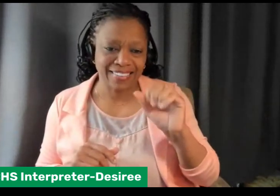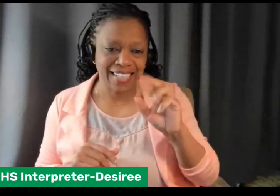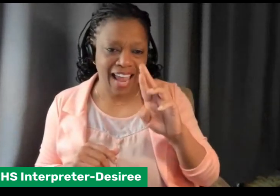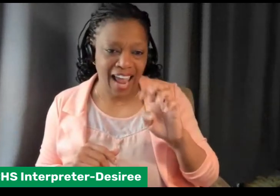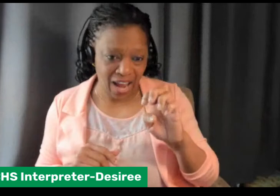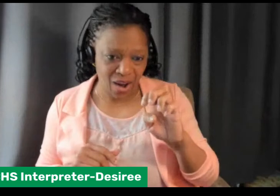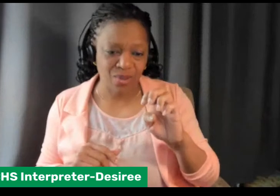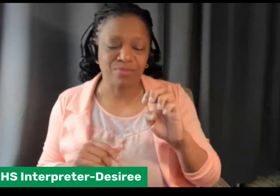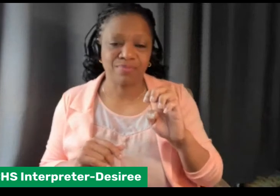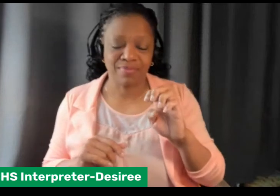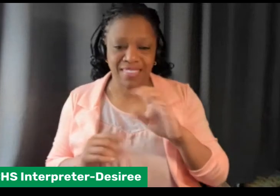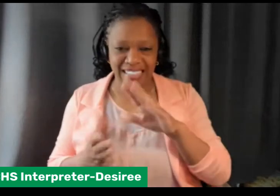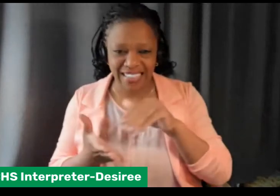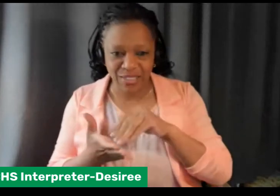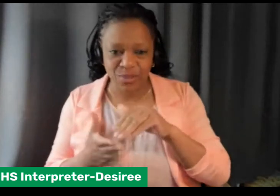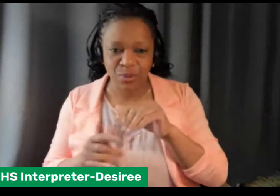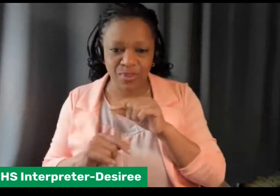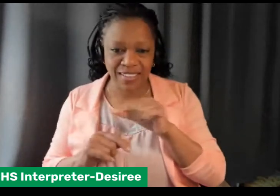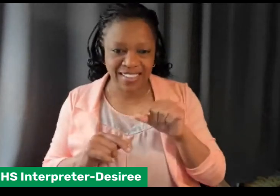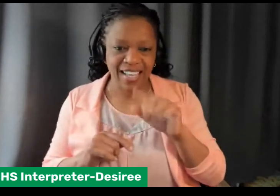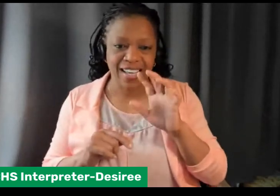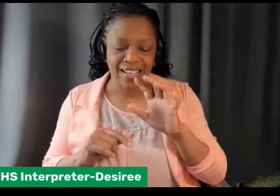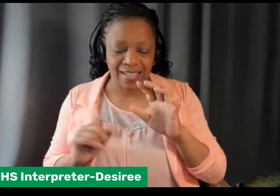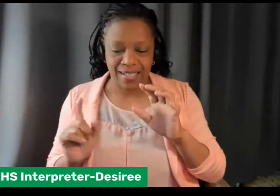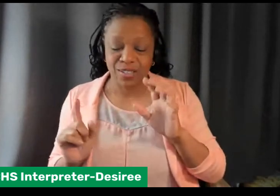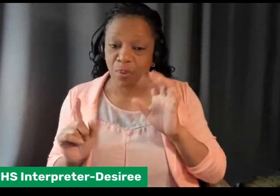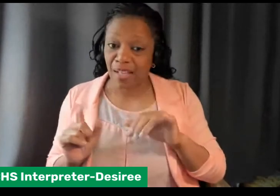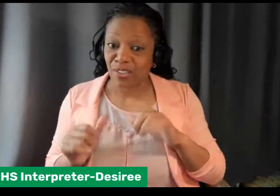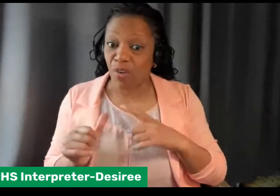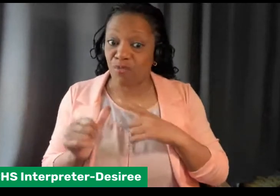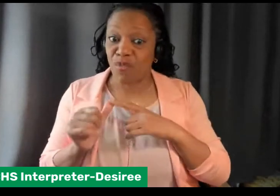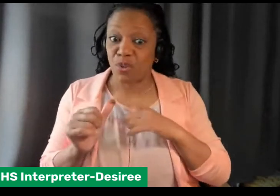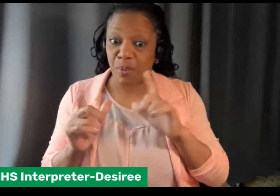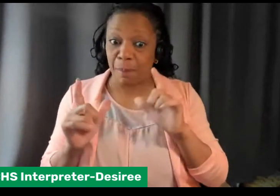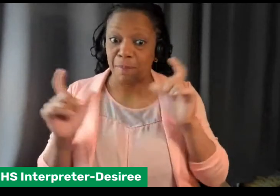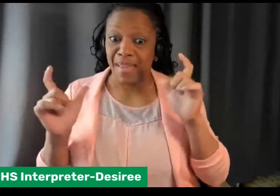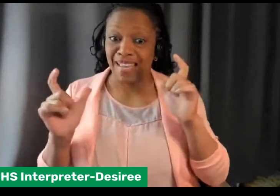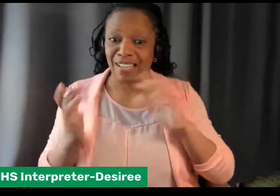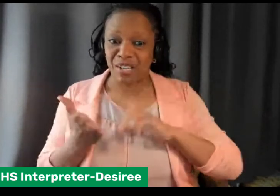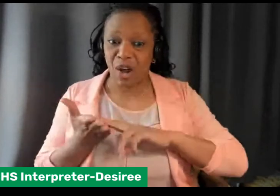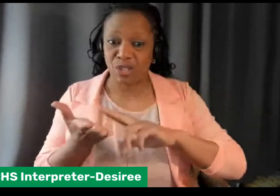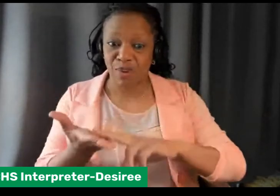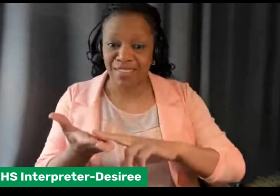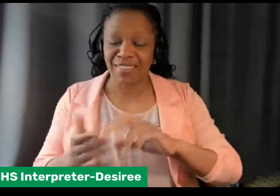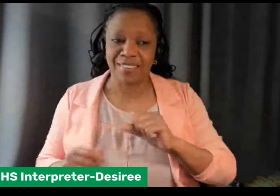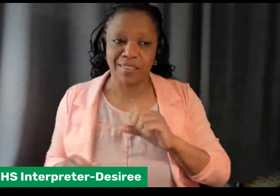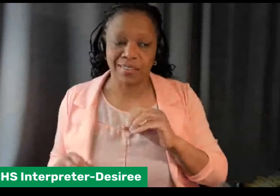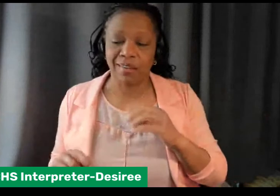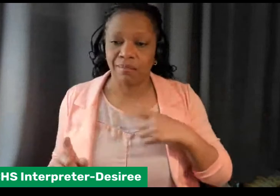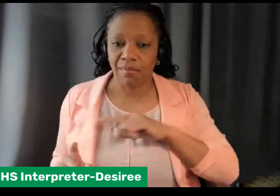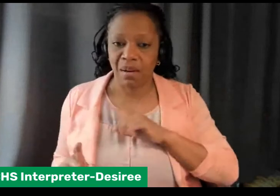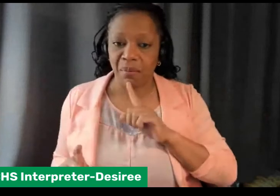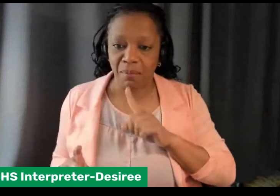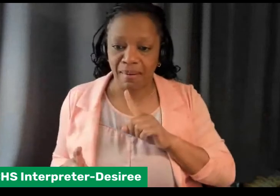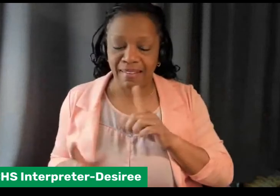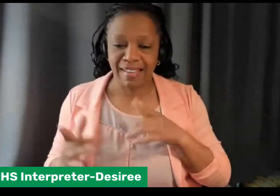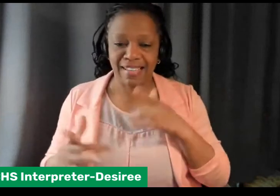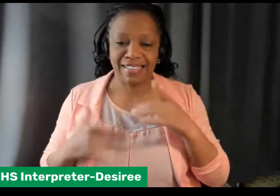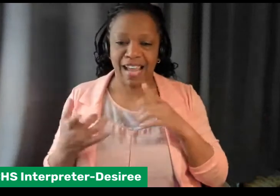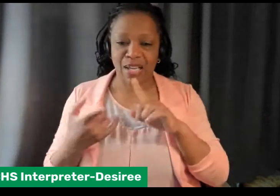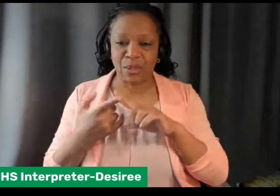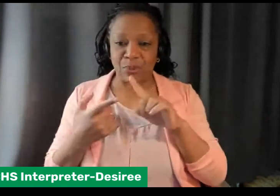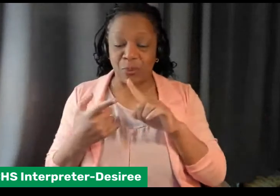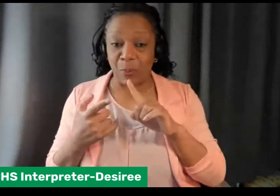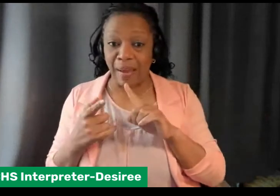is our first like multi-year larger contract. So we're really excited to go from a